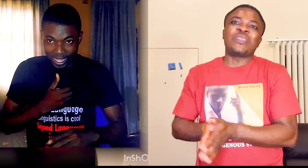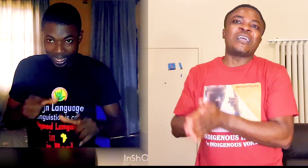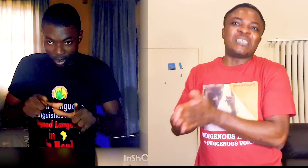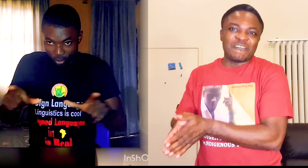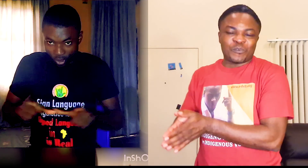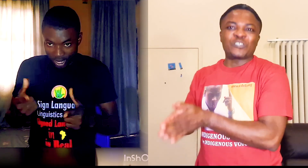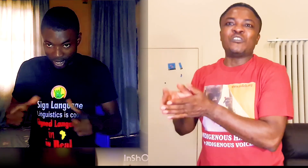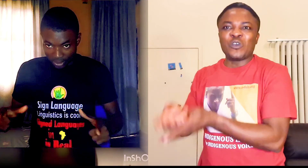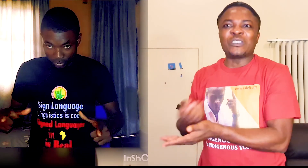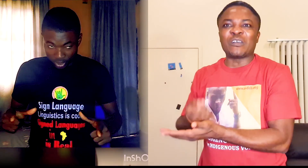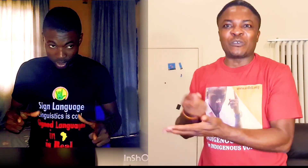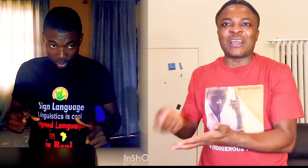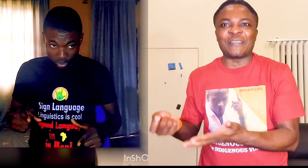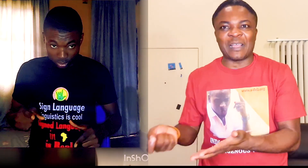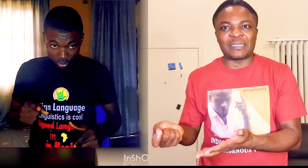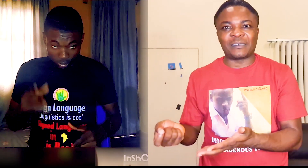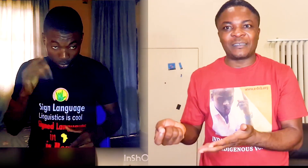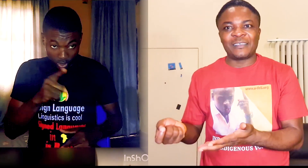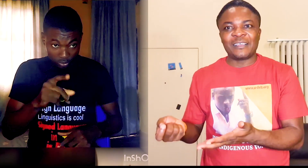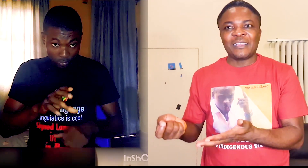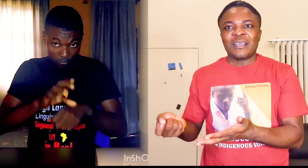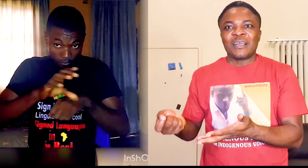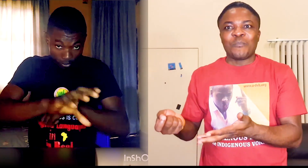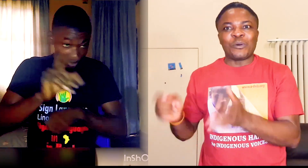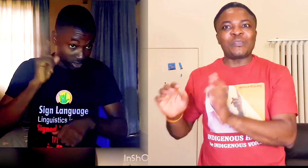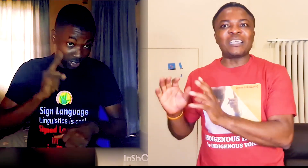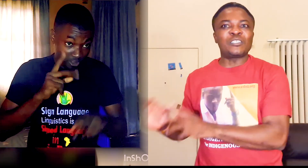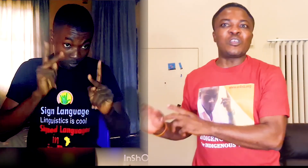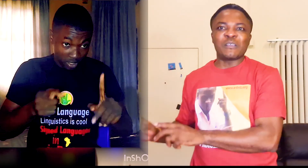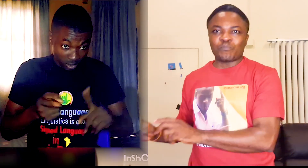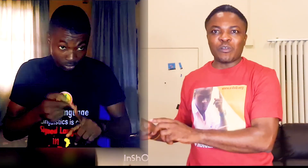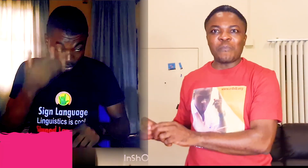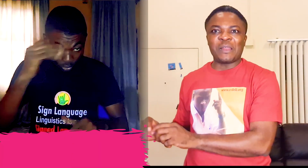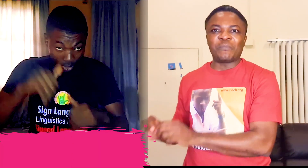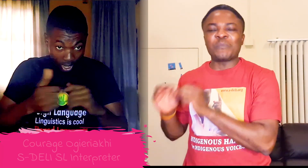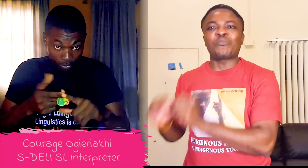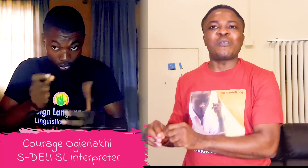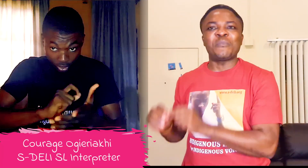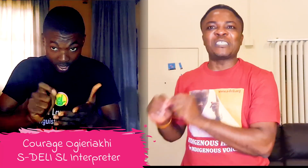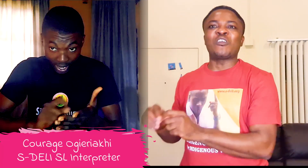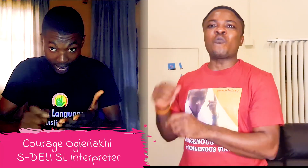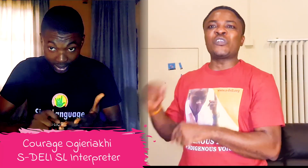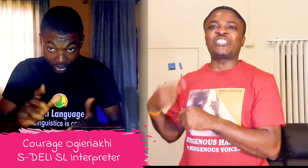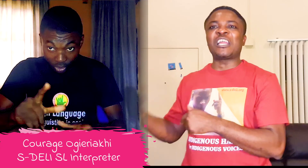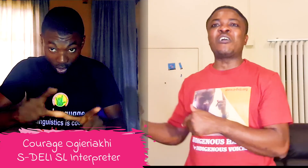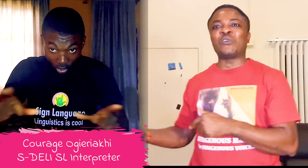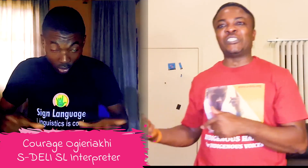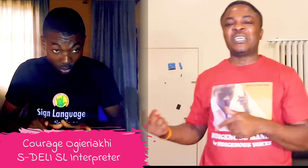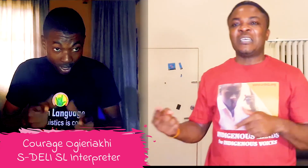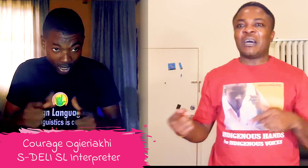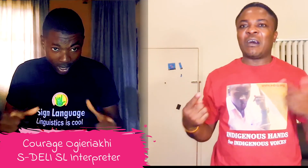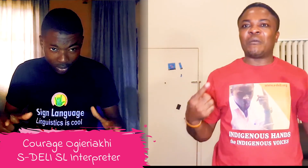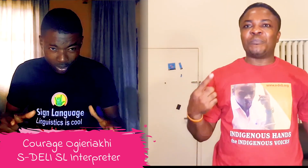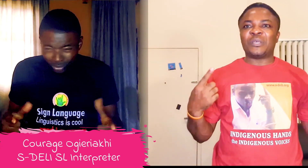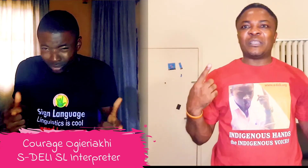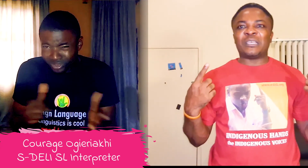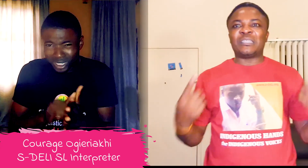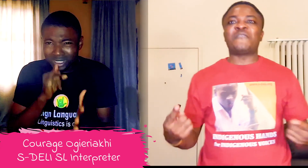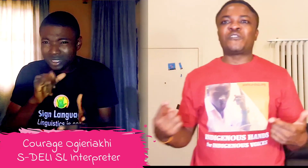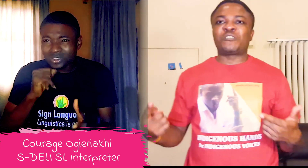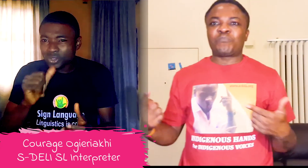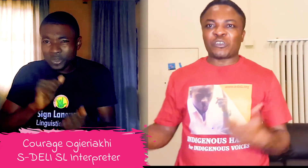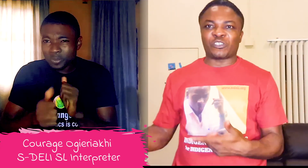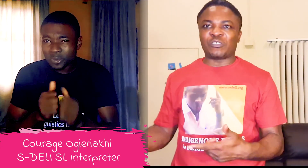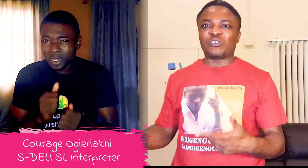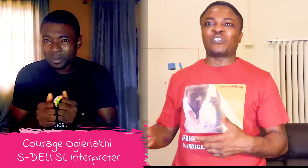considered whether a deaf person knows how to write that? But that's not the problem. The problem is not which language the